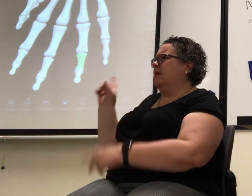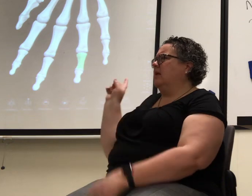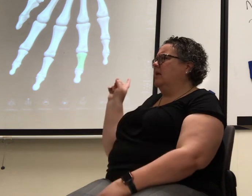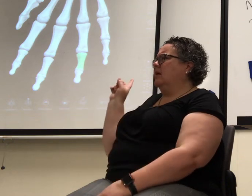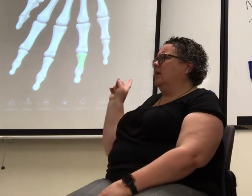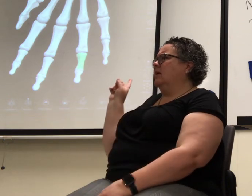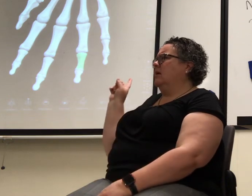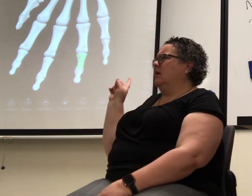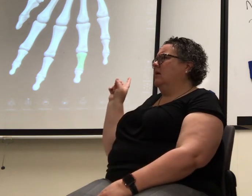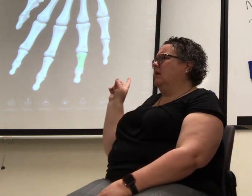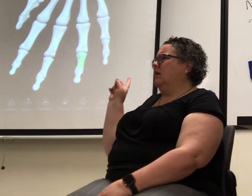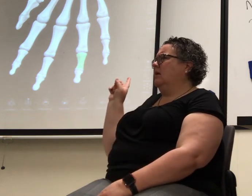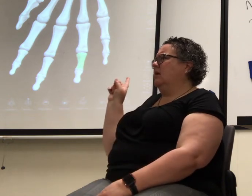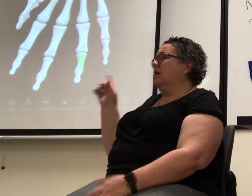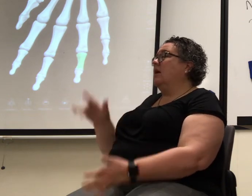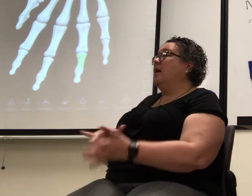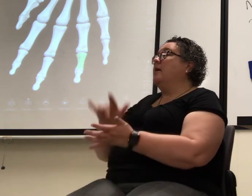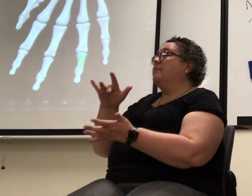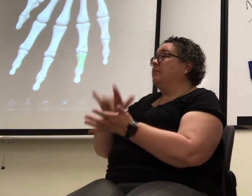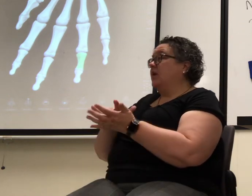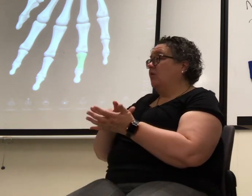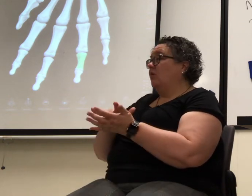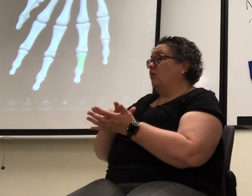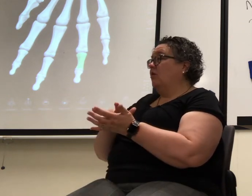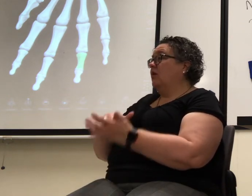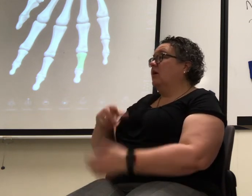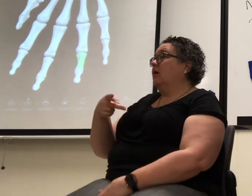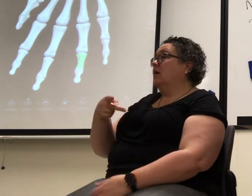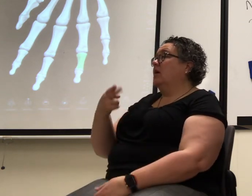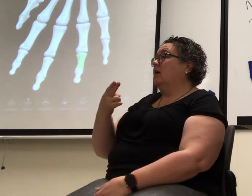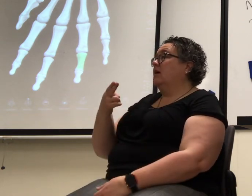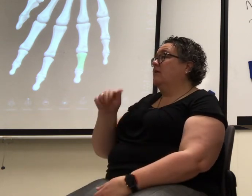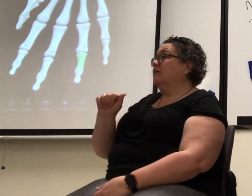it? Middle phalanx of digit 4, right?